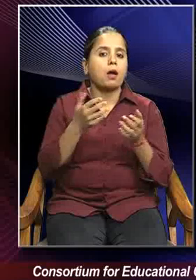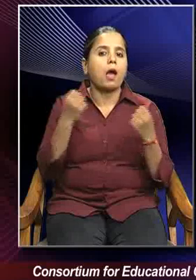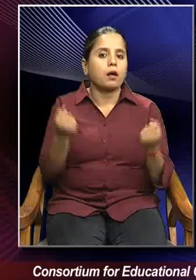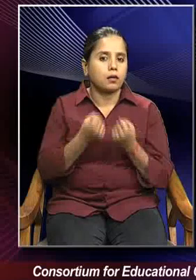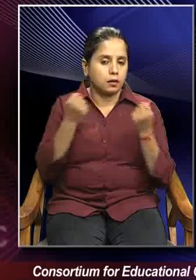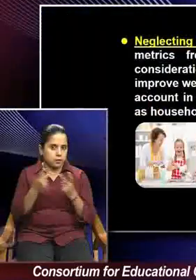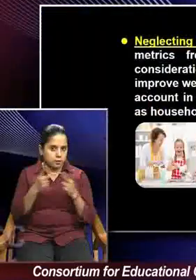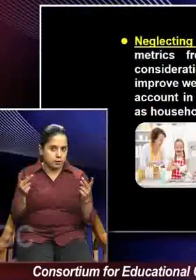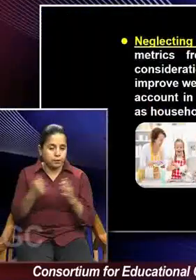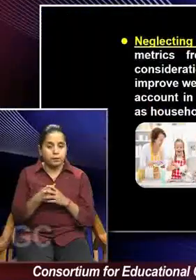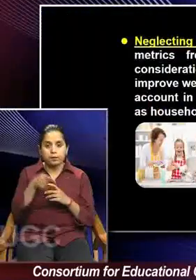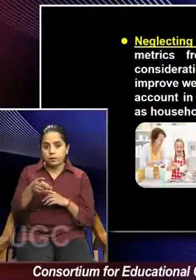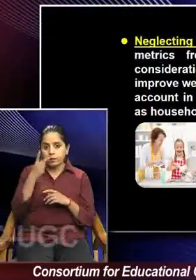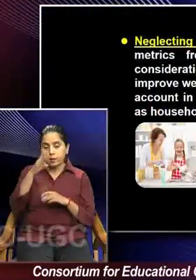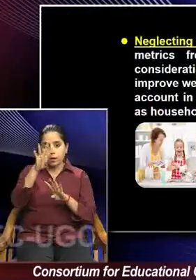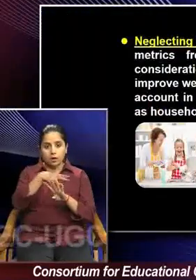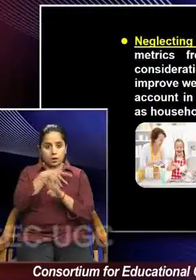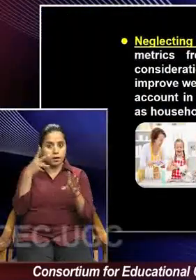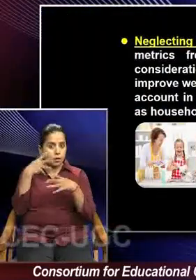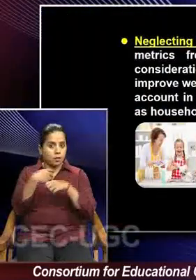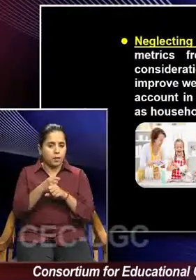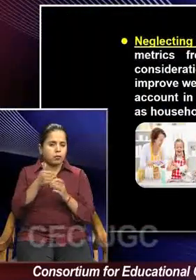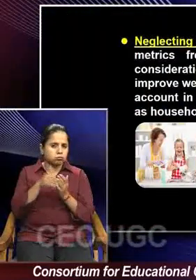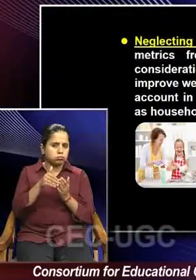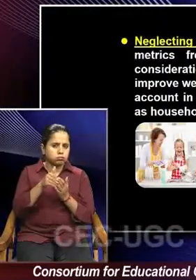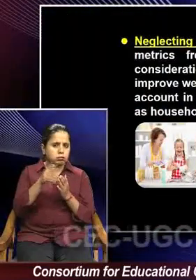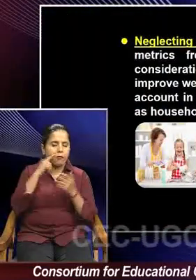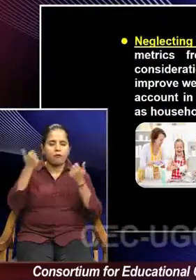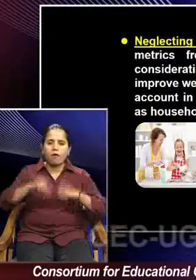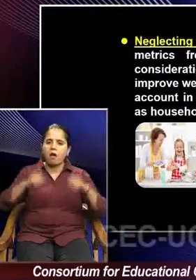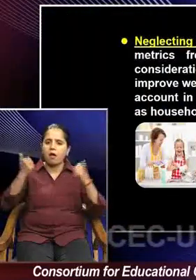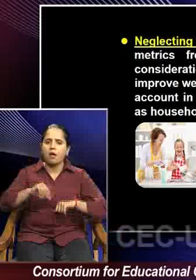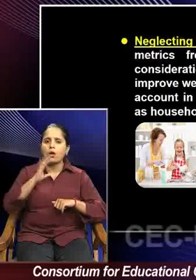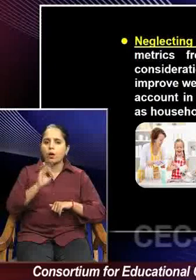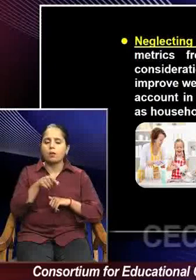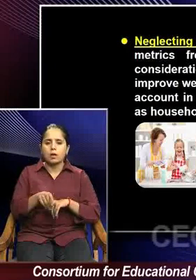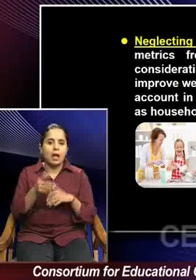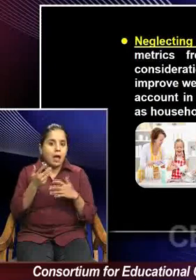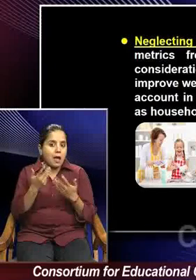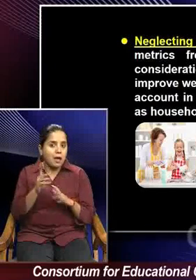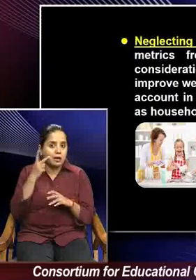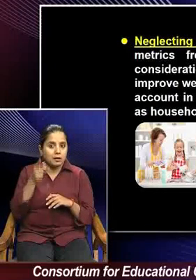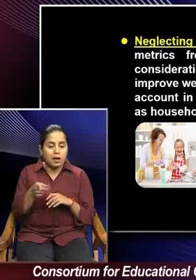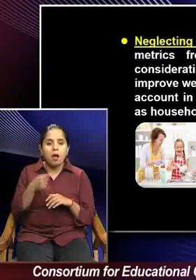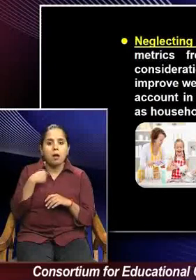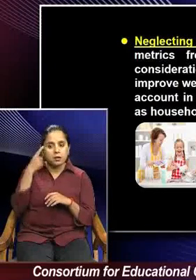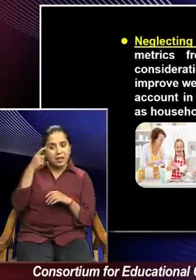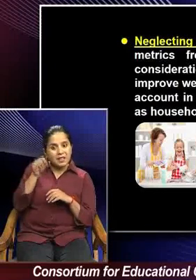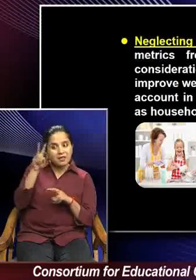activities. These matrices frequently fail to take into